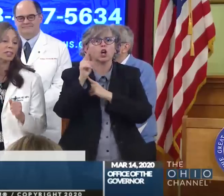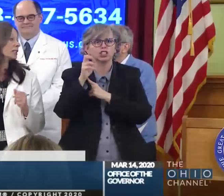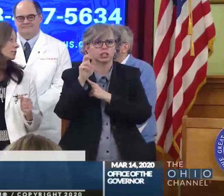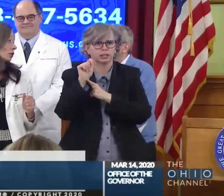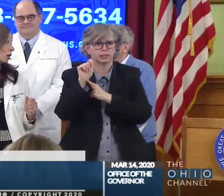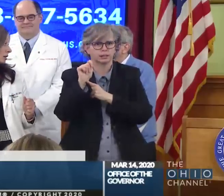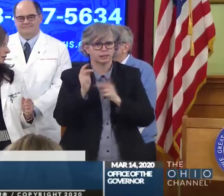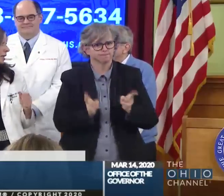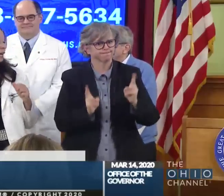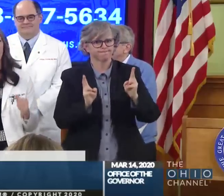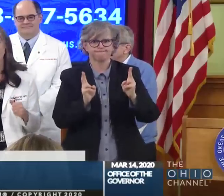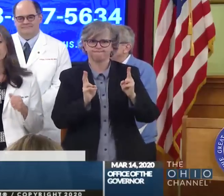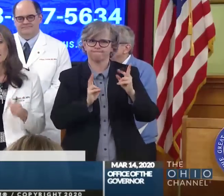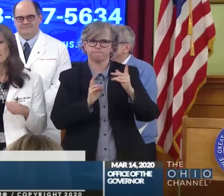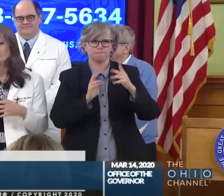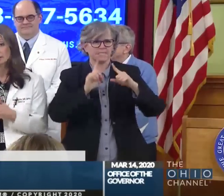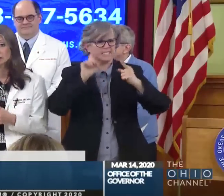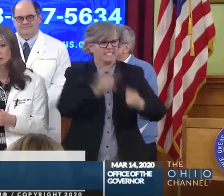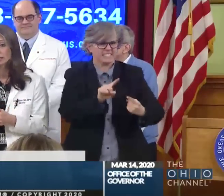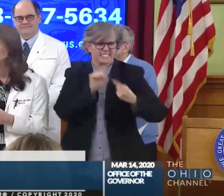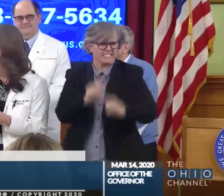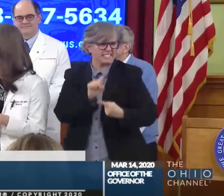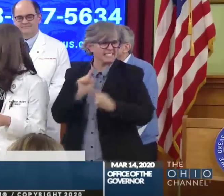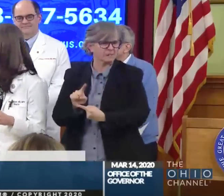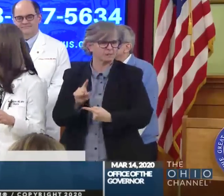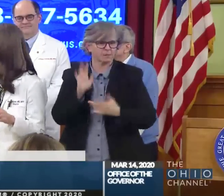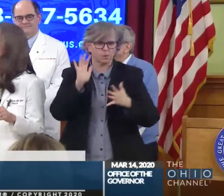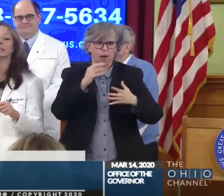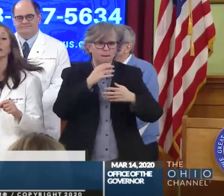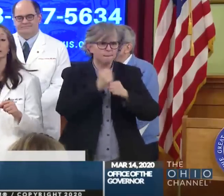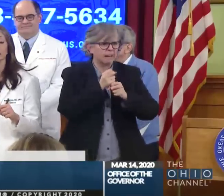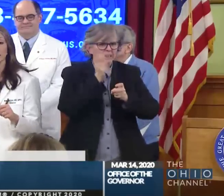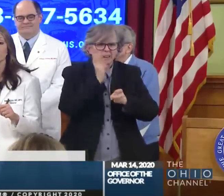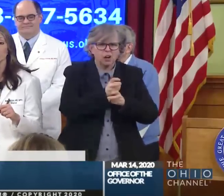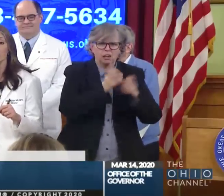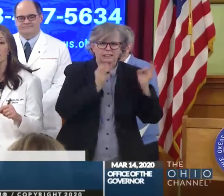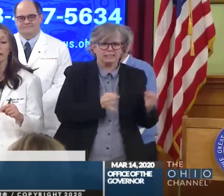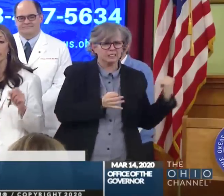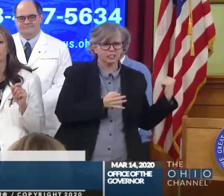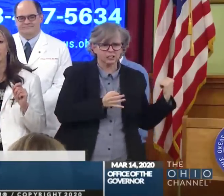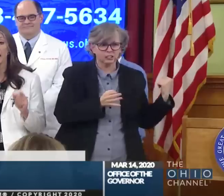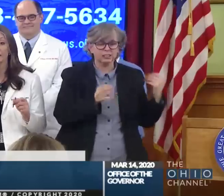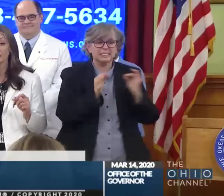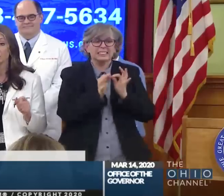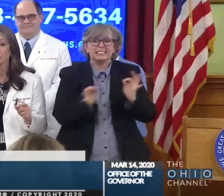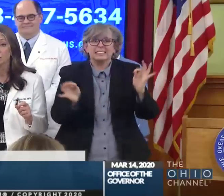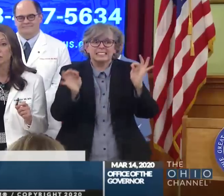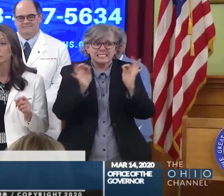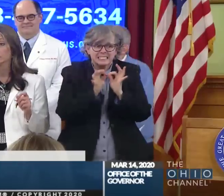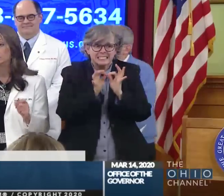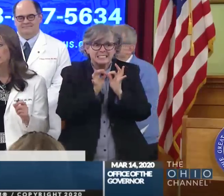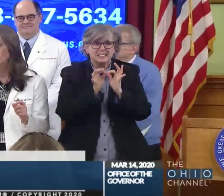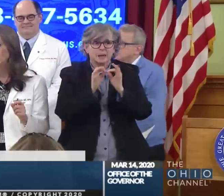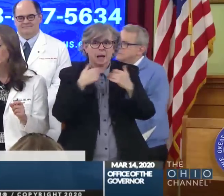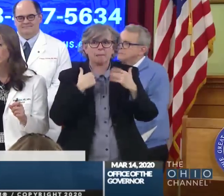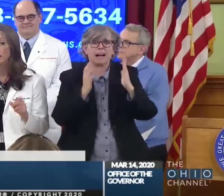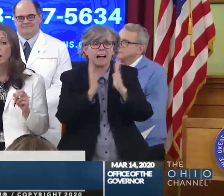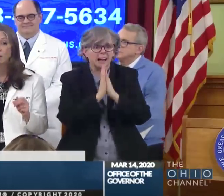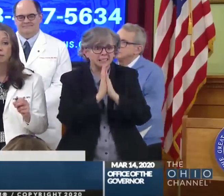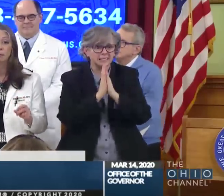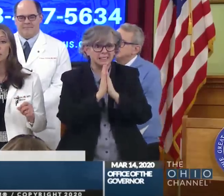we're feeling is so hard, as Director Chris said, but it's essential. And I'm going to ask that reporters and